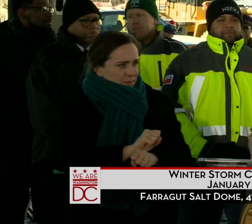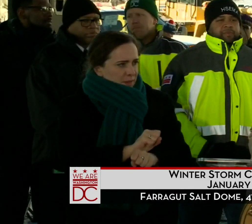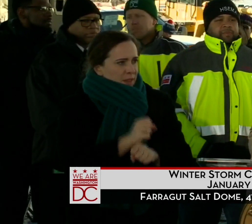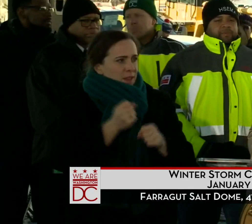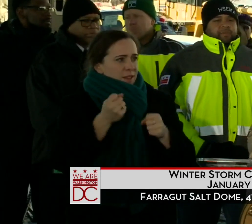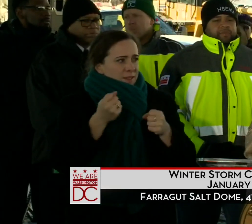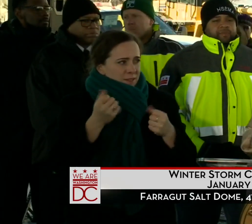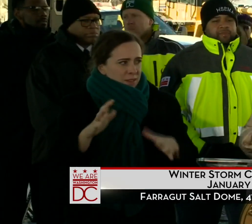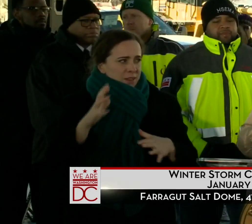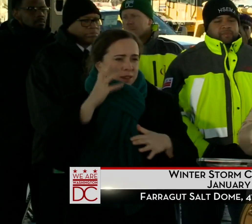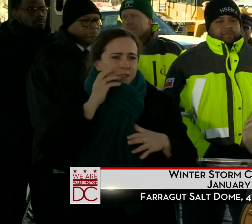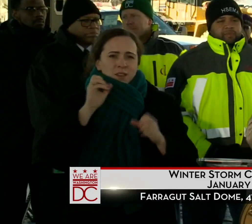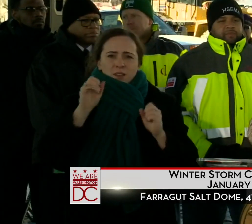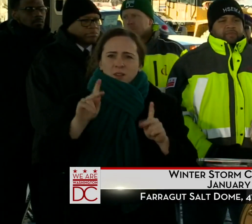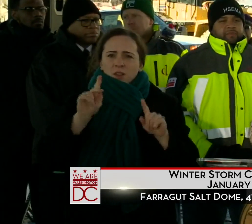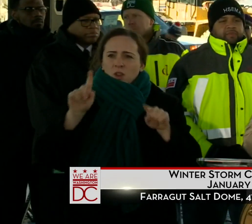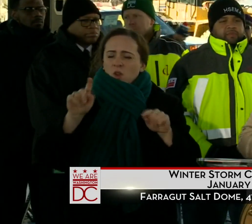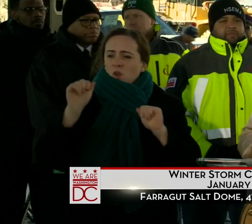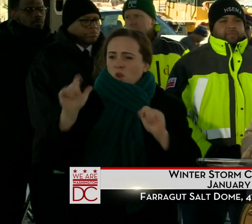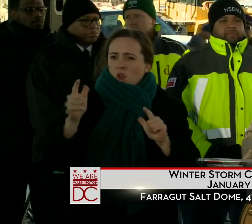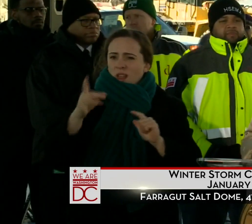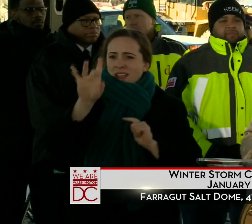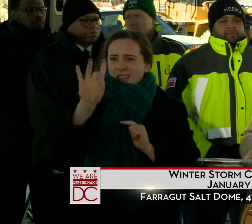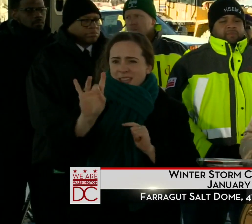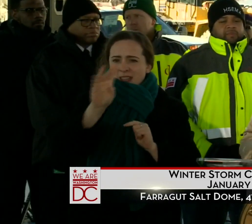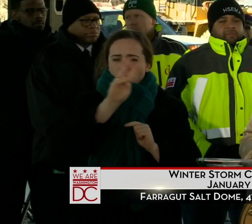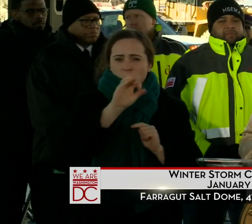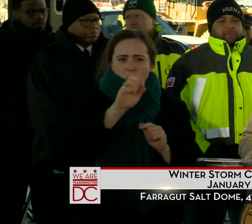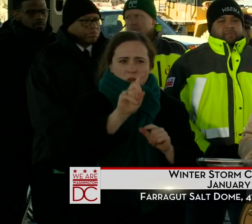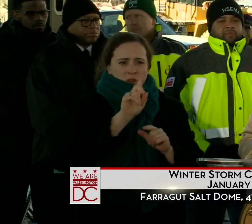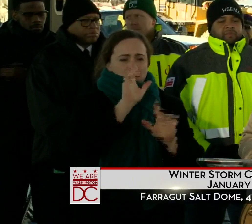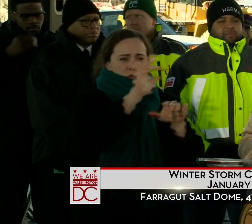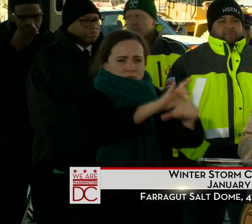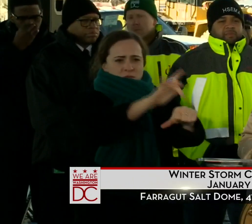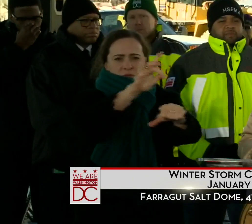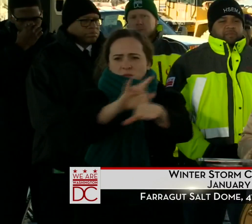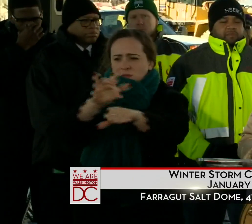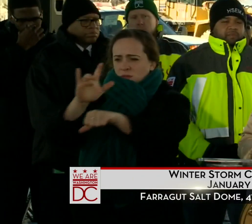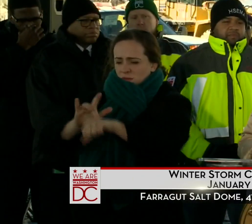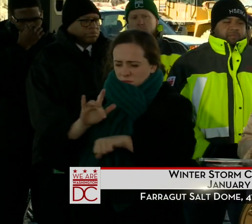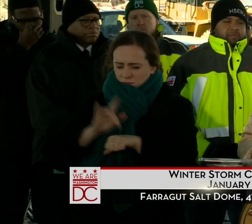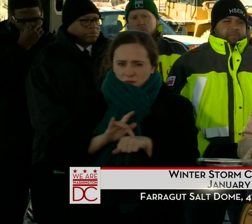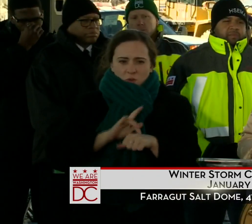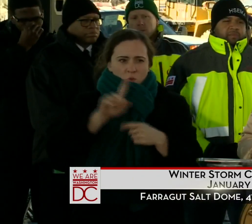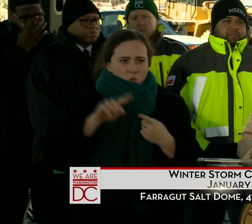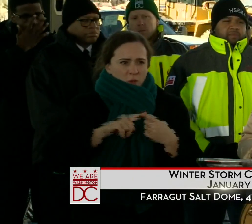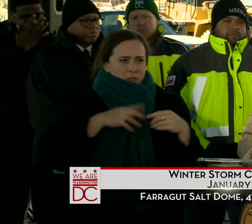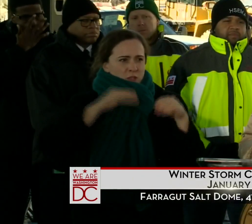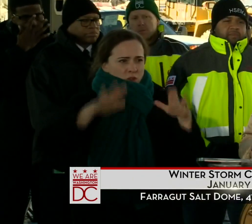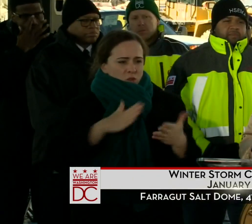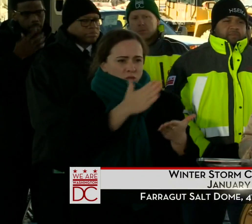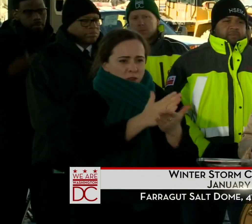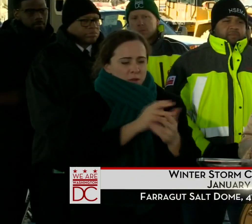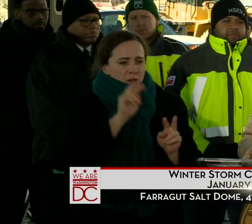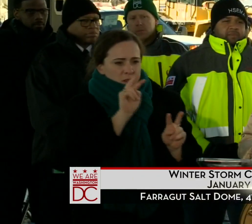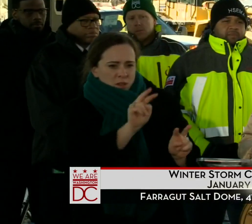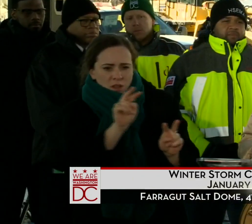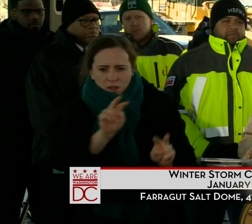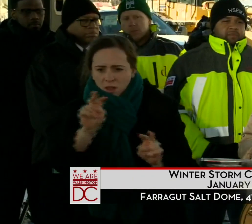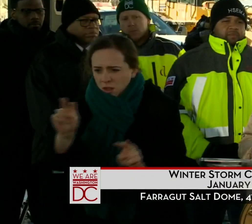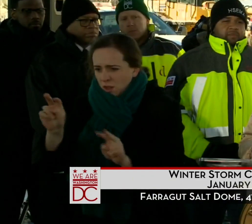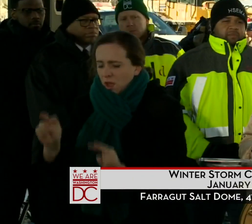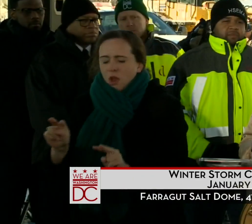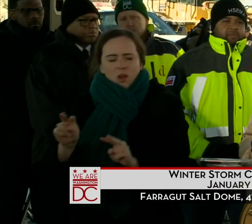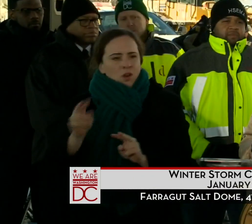opportunity last night to go to all 8 wards in the District of Columbia after the snow stopped. And I saw our people